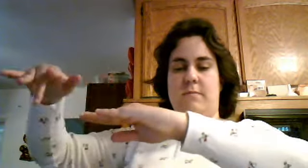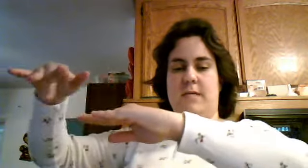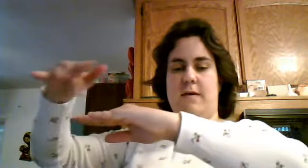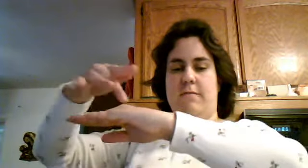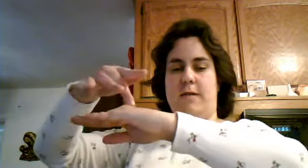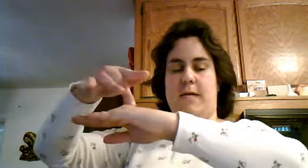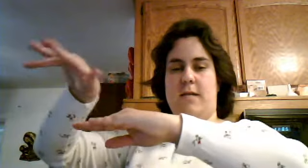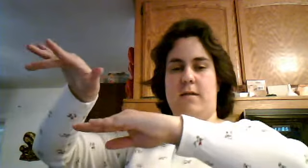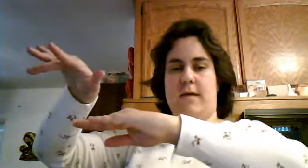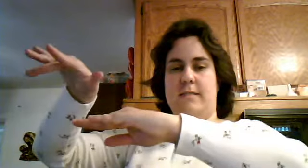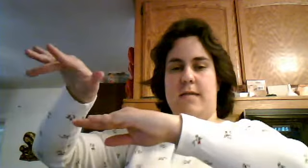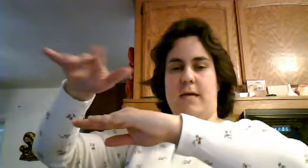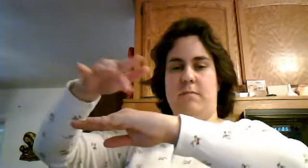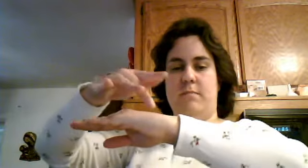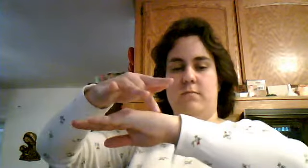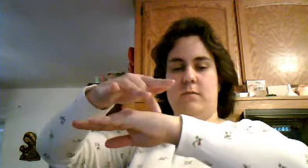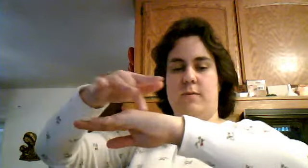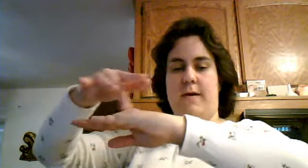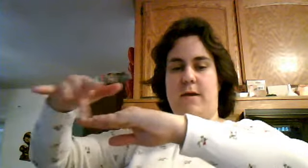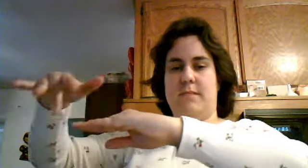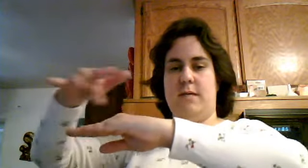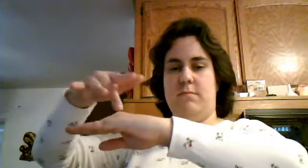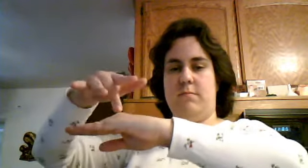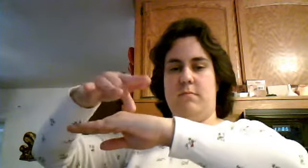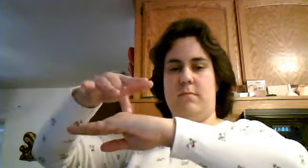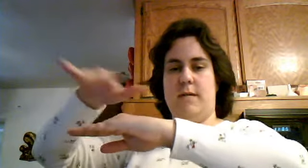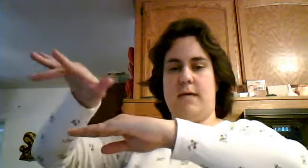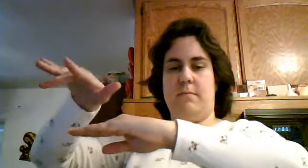Empty. Flick it, that's naked. So we have empty, naked.